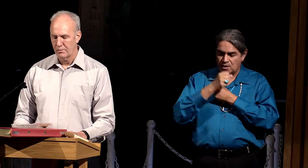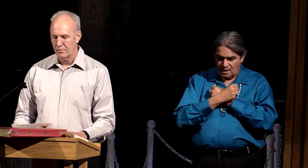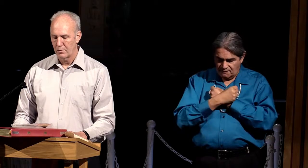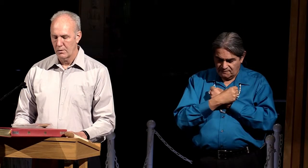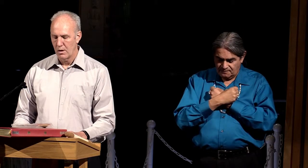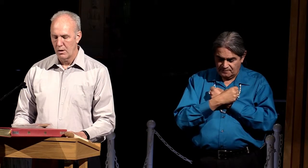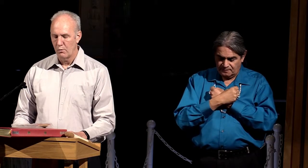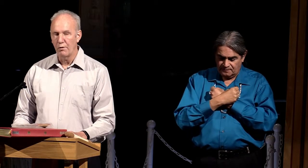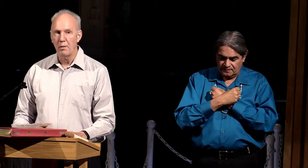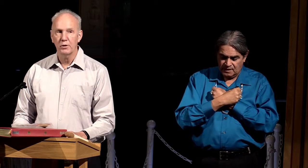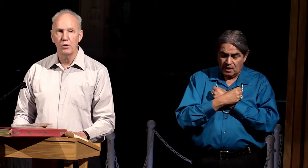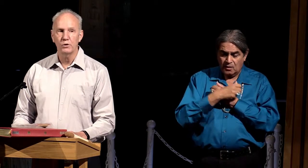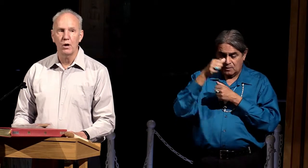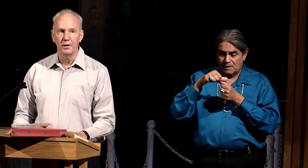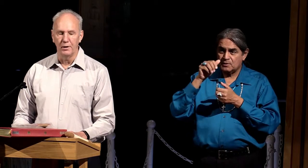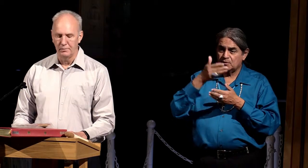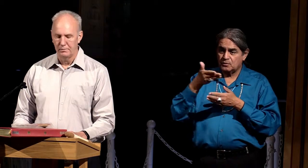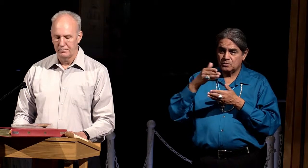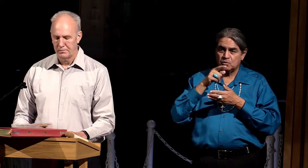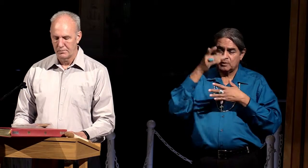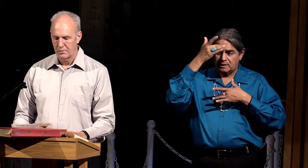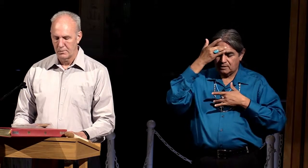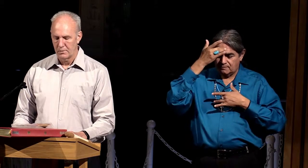love. We remember those who are ill.